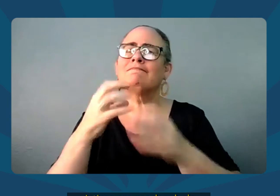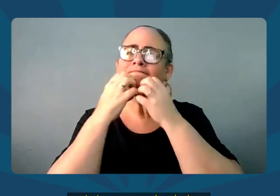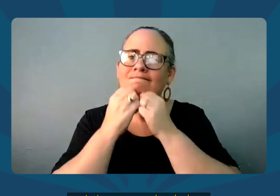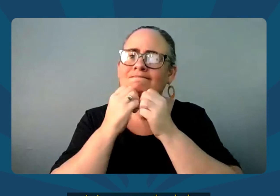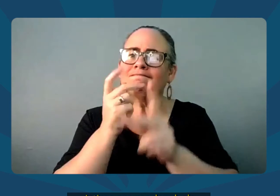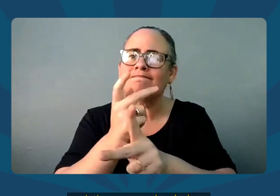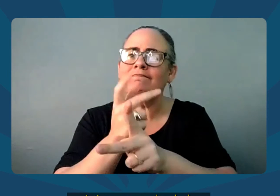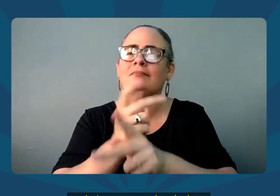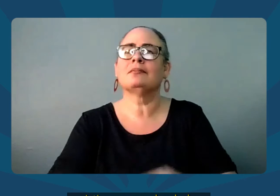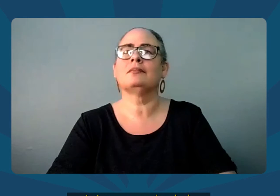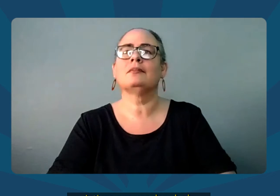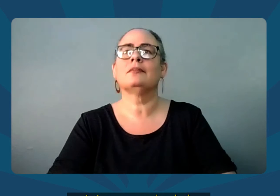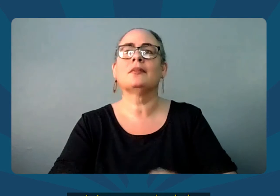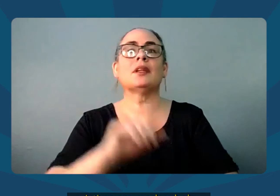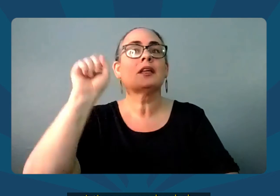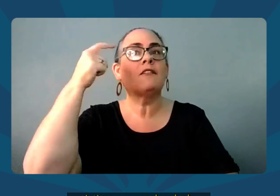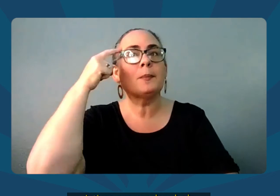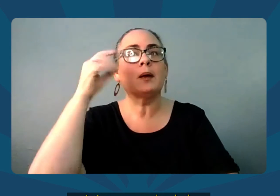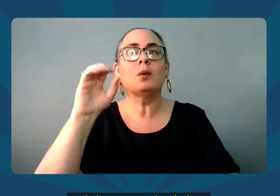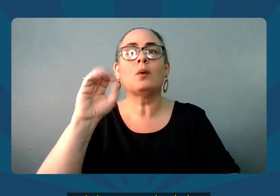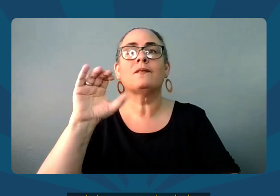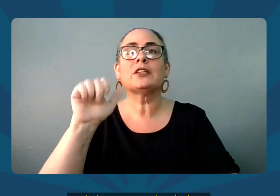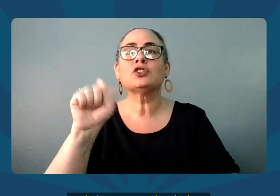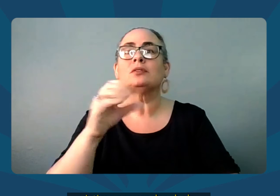Foster children are cared for.